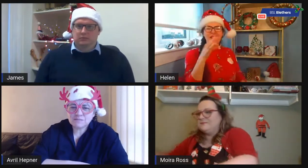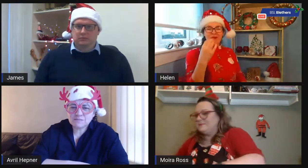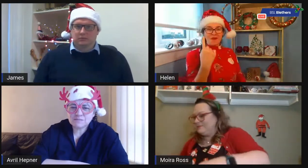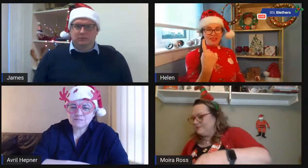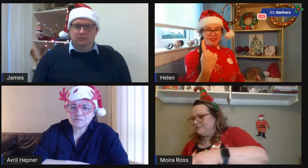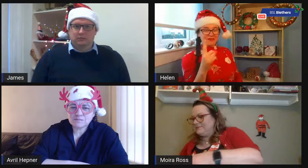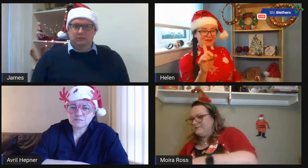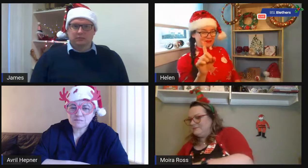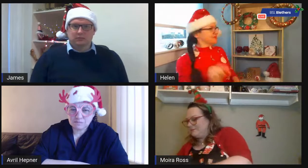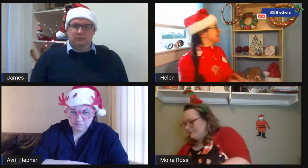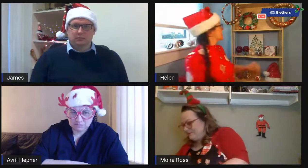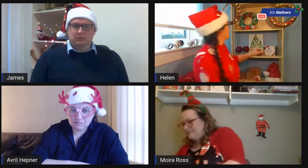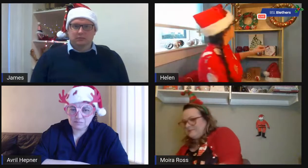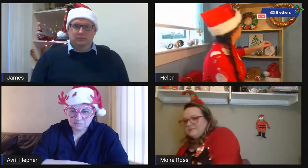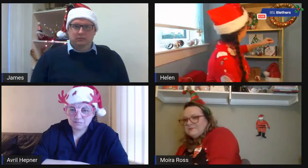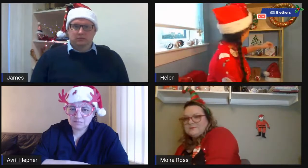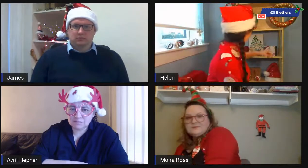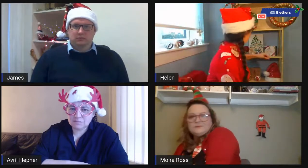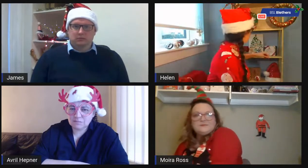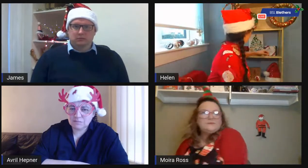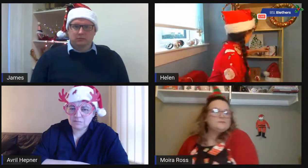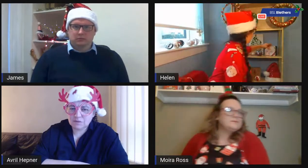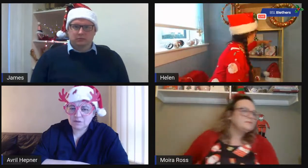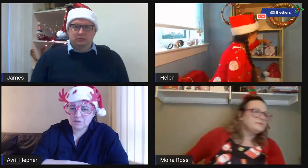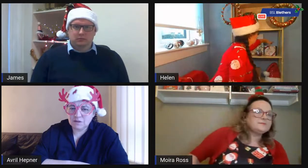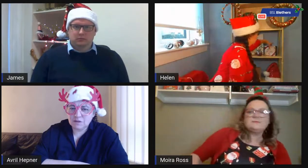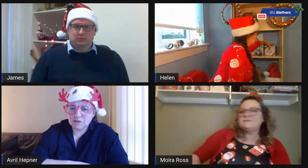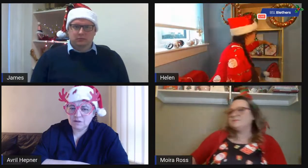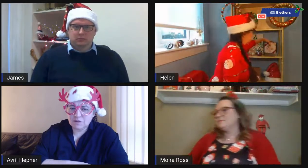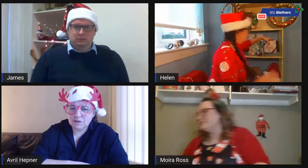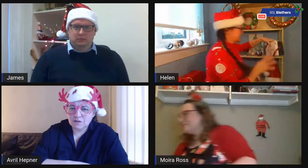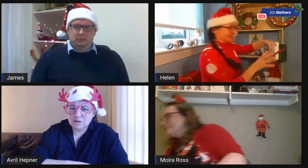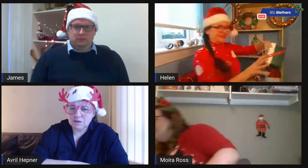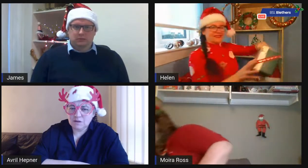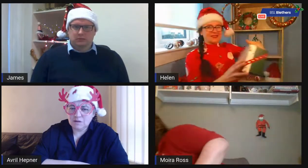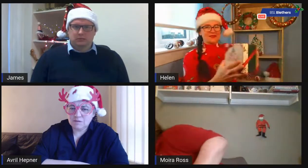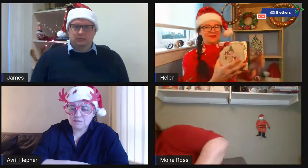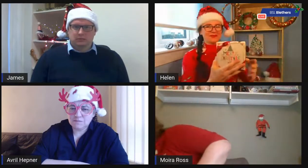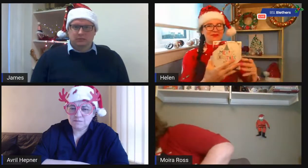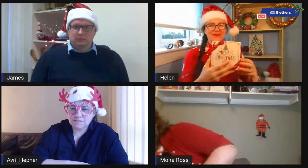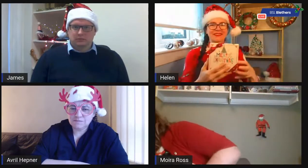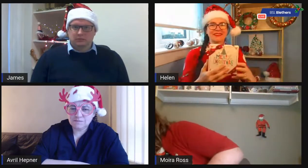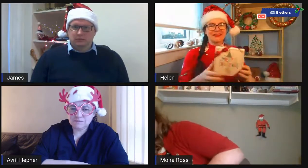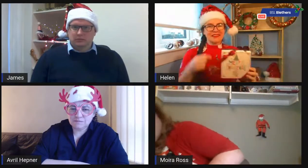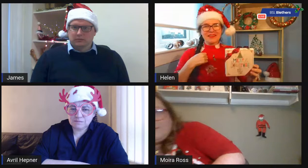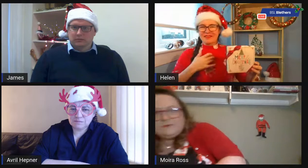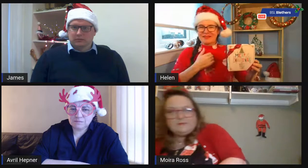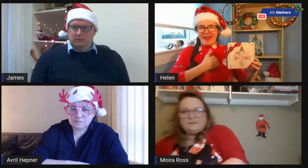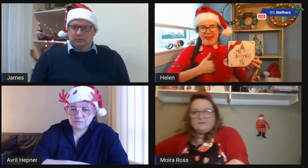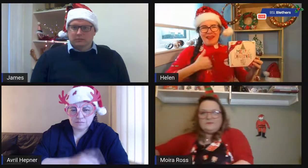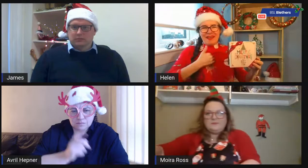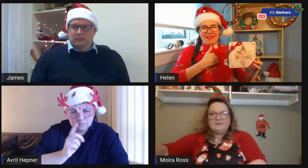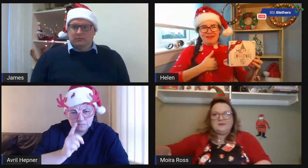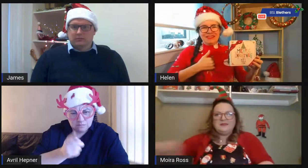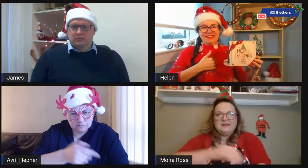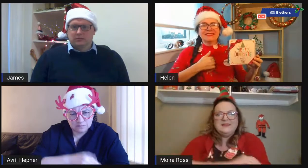look behind me and you see all my crafty stuff, and I'm just going to pick one to show you. Now, we have a look. This is one of